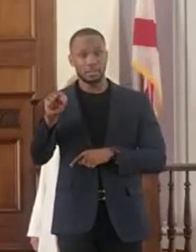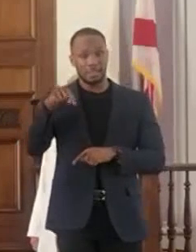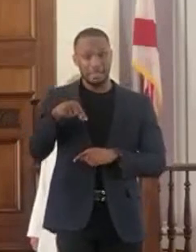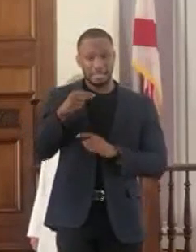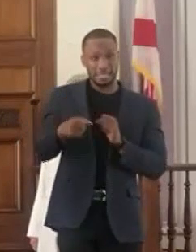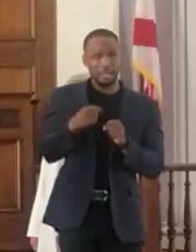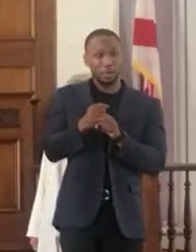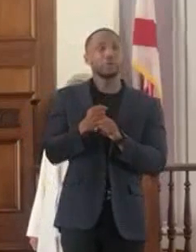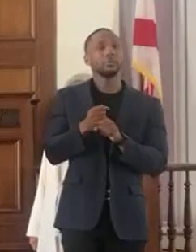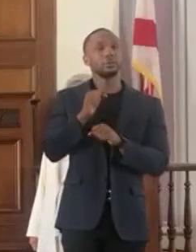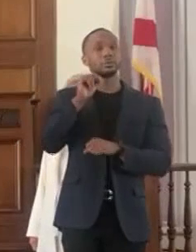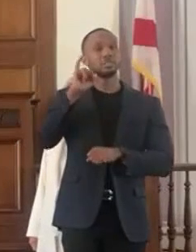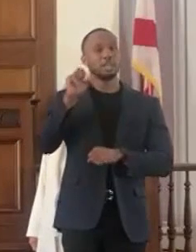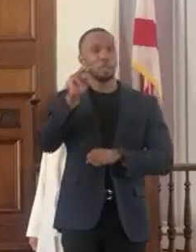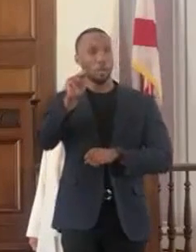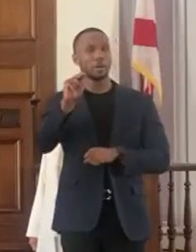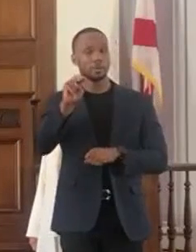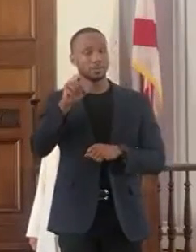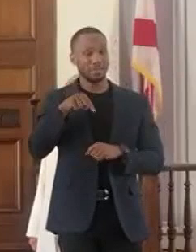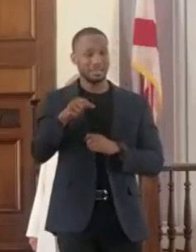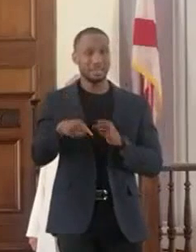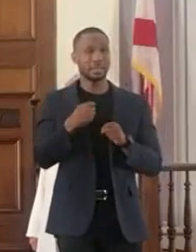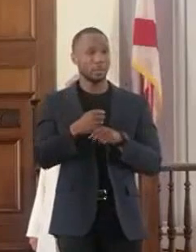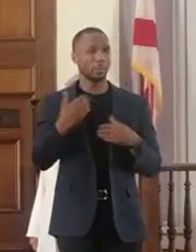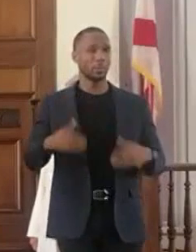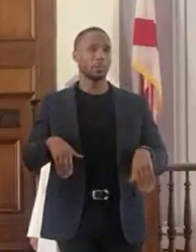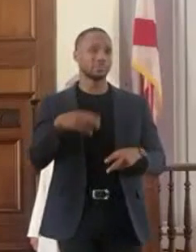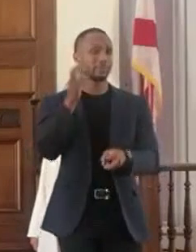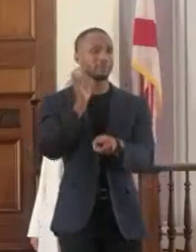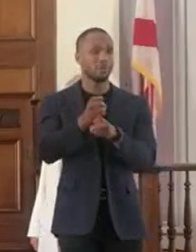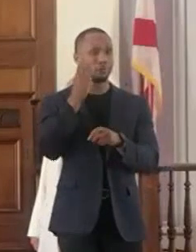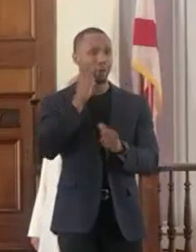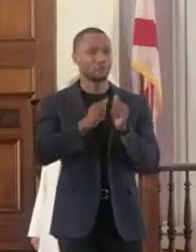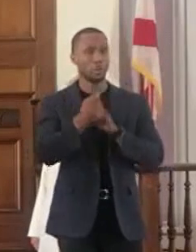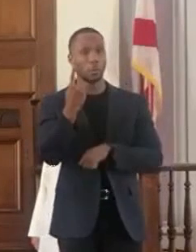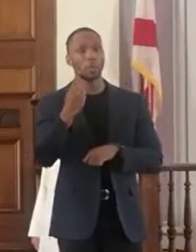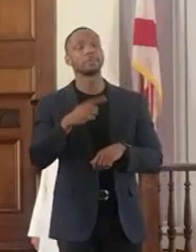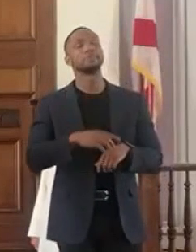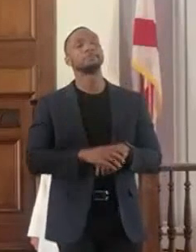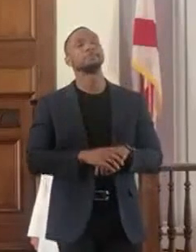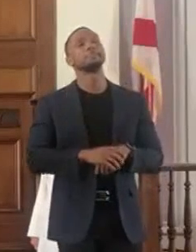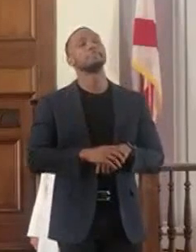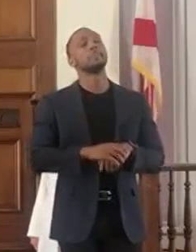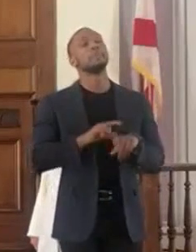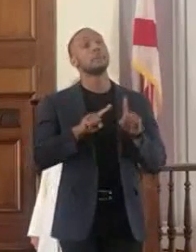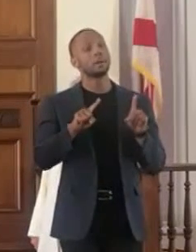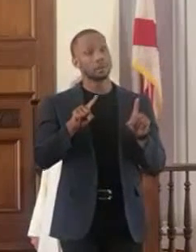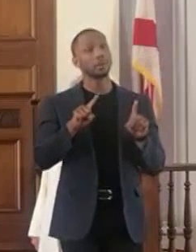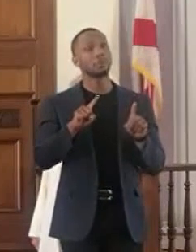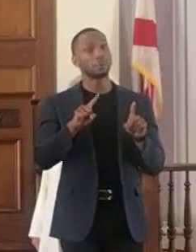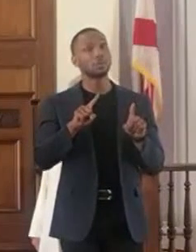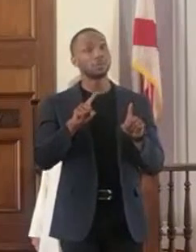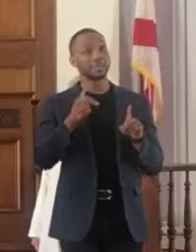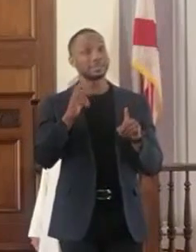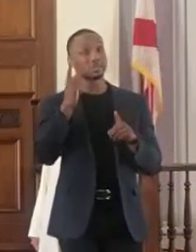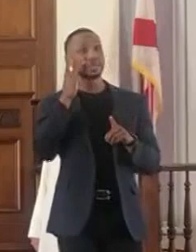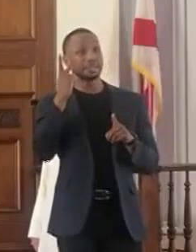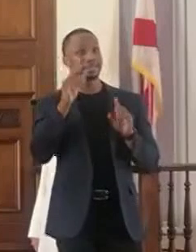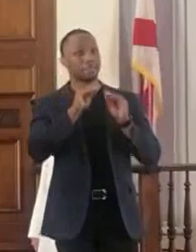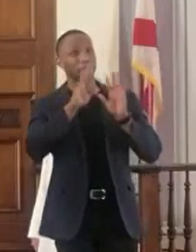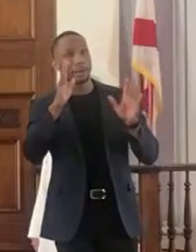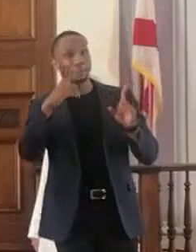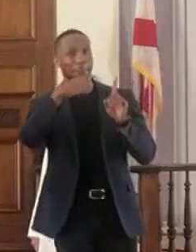So it really has been a difficult year, I know, for everyone. That said, we do see some bright spots finally.